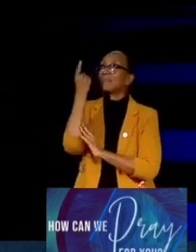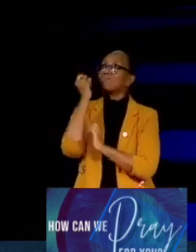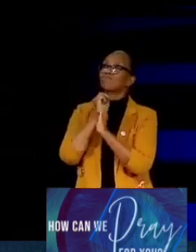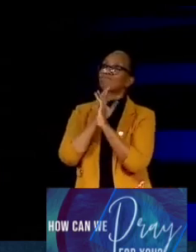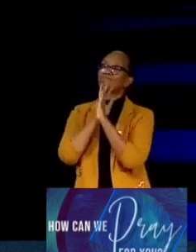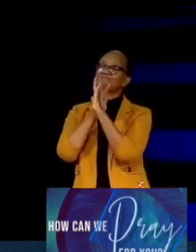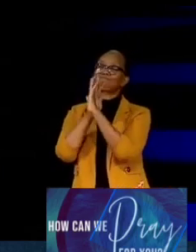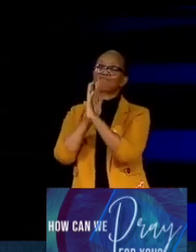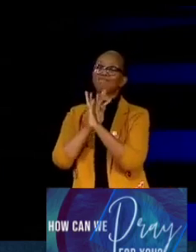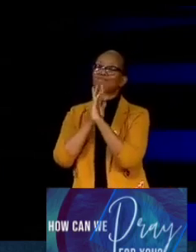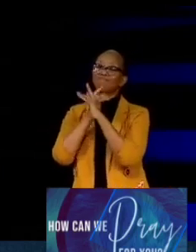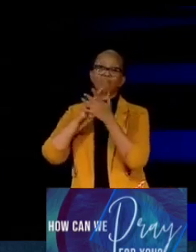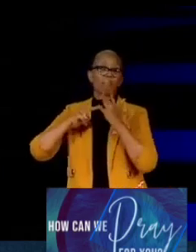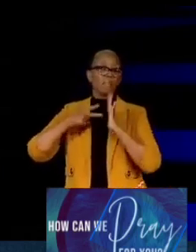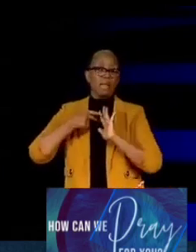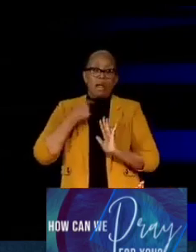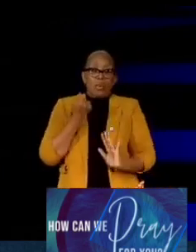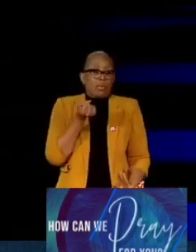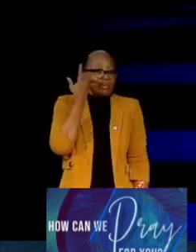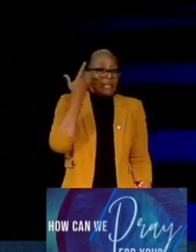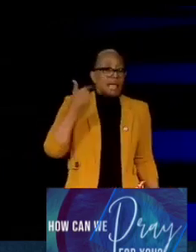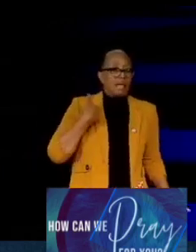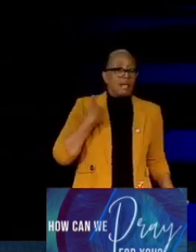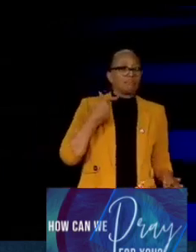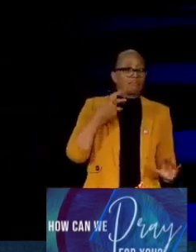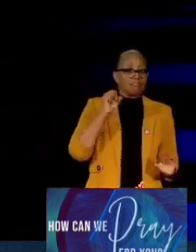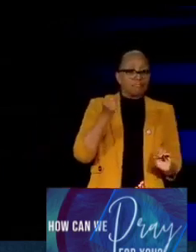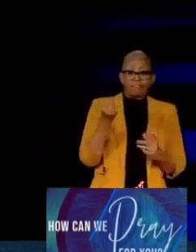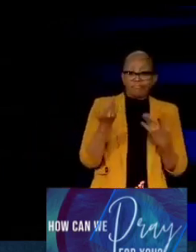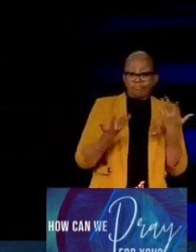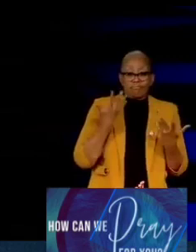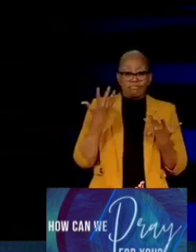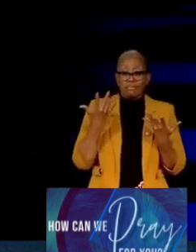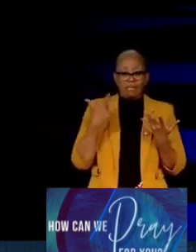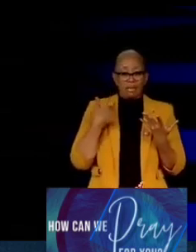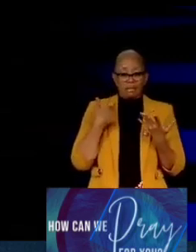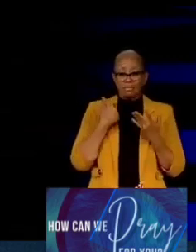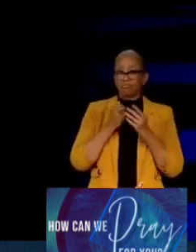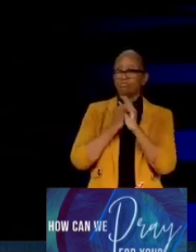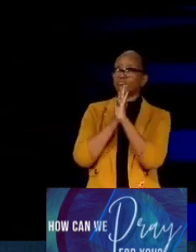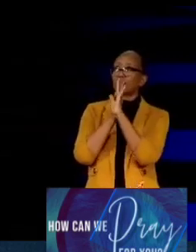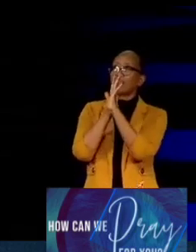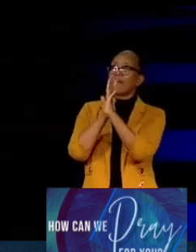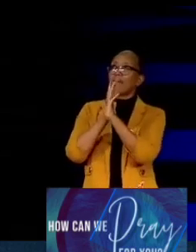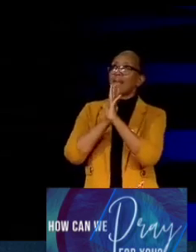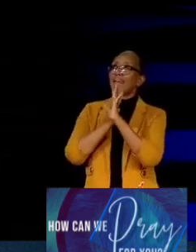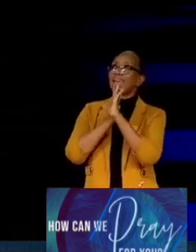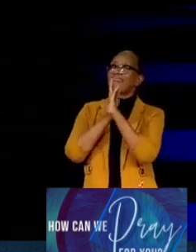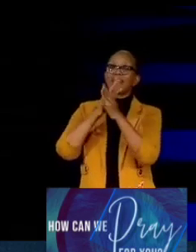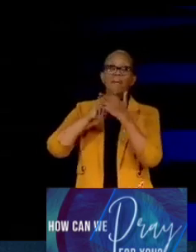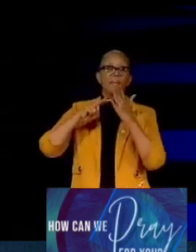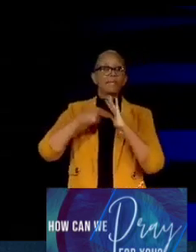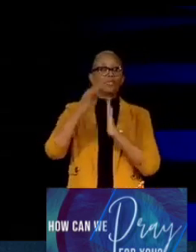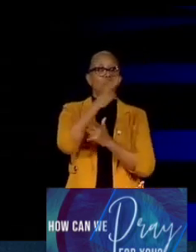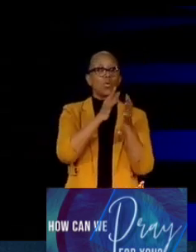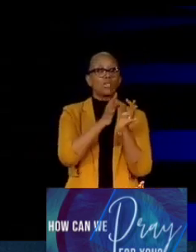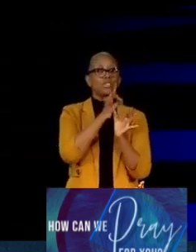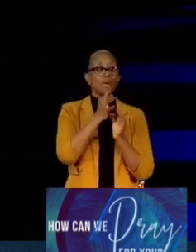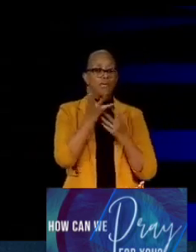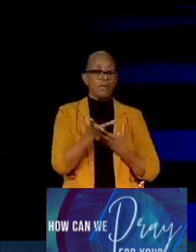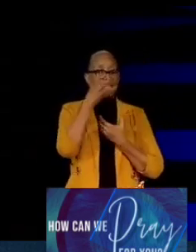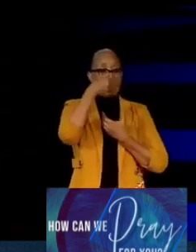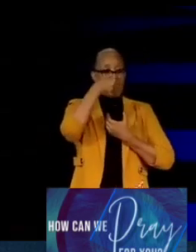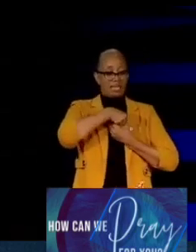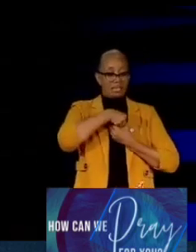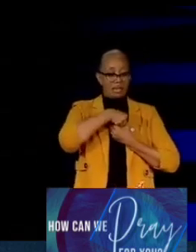or interpretation. Somebody say, I get it. It is actually the Holy Spirit giving